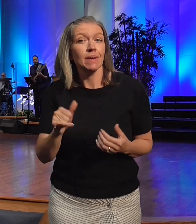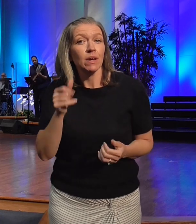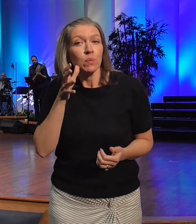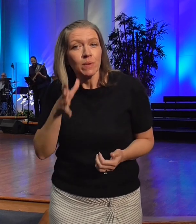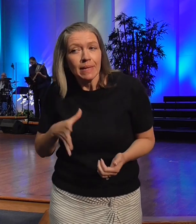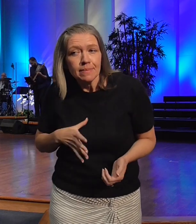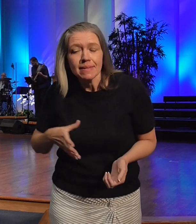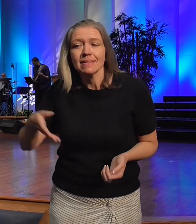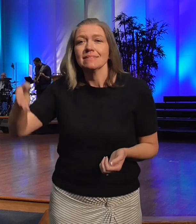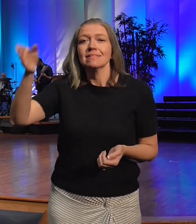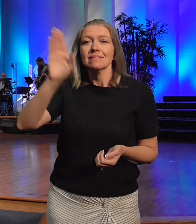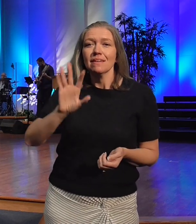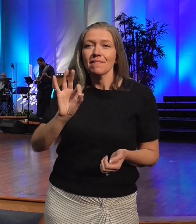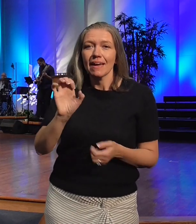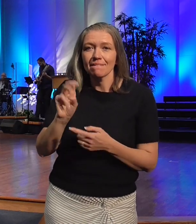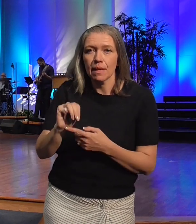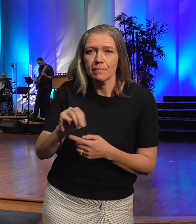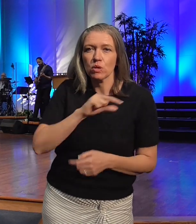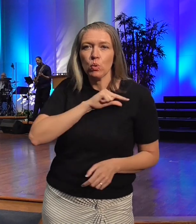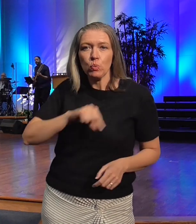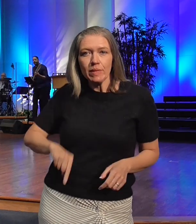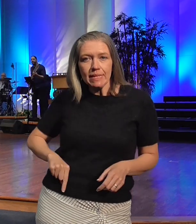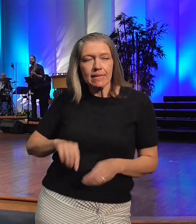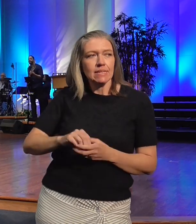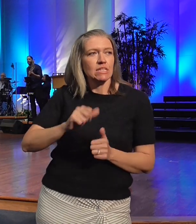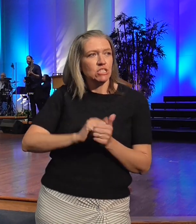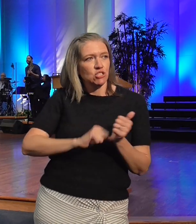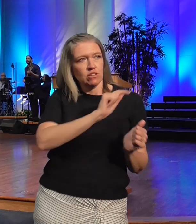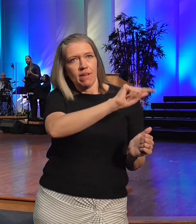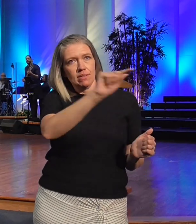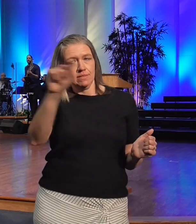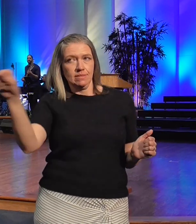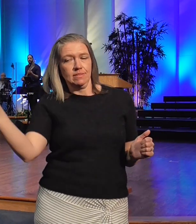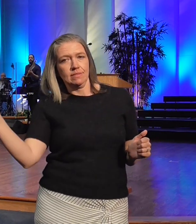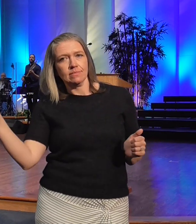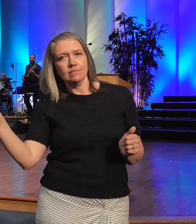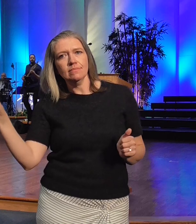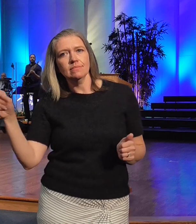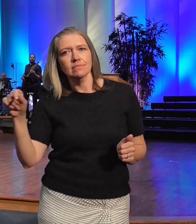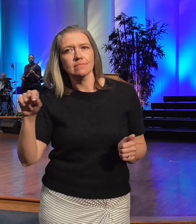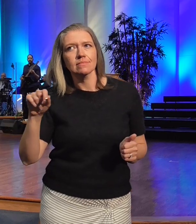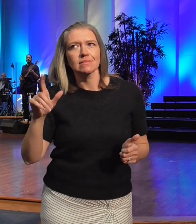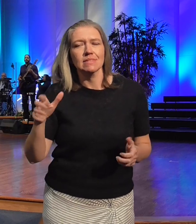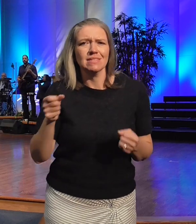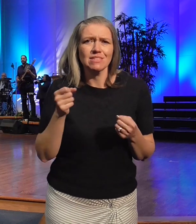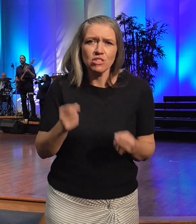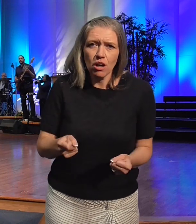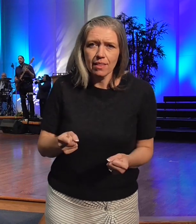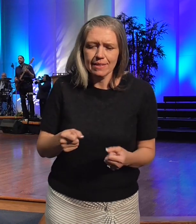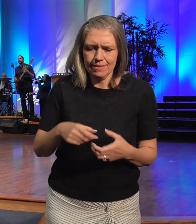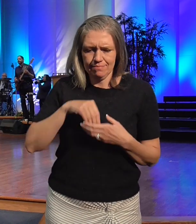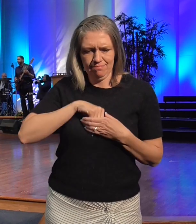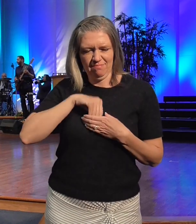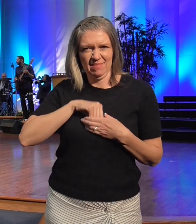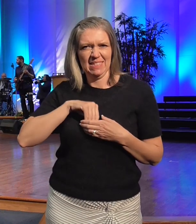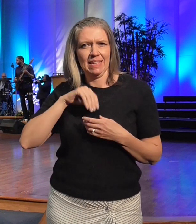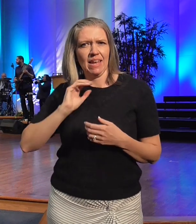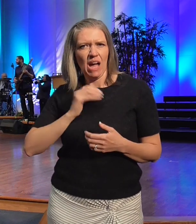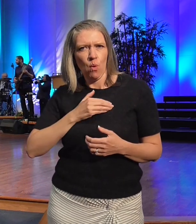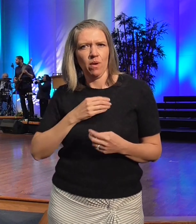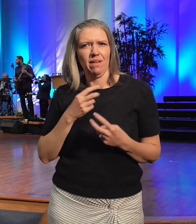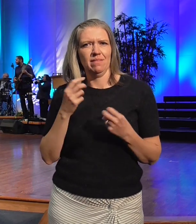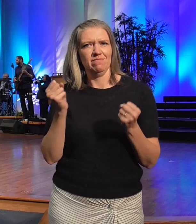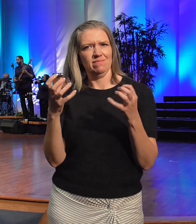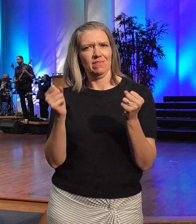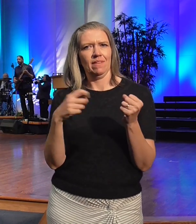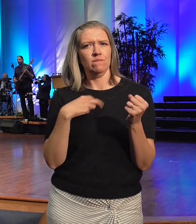divine feminine and the queen in each and every one of us, and being solidly in our voice around